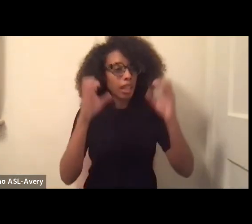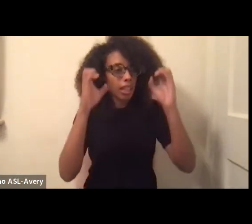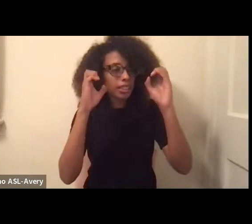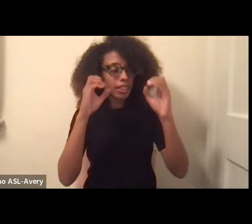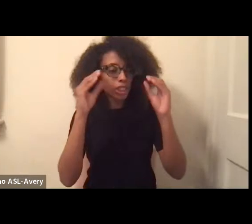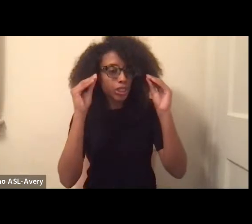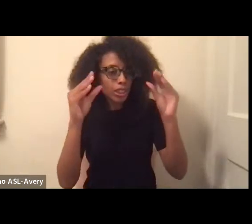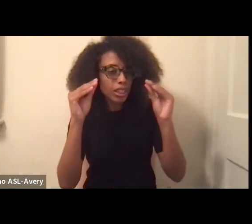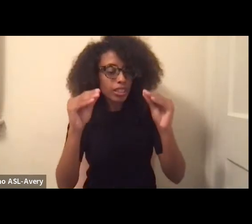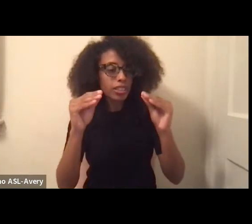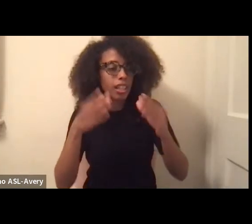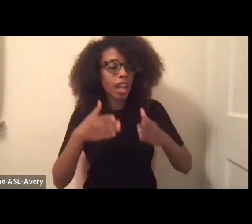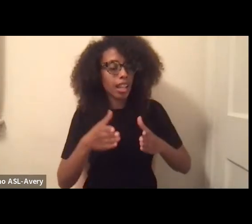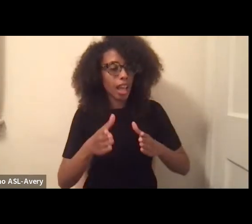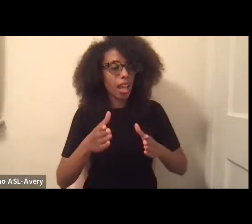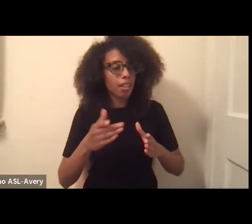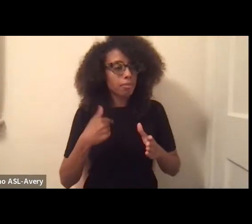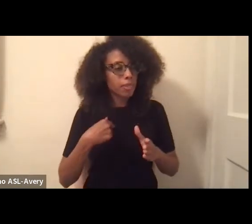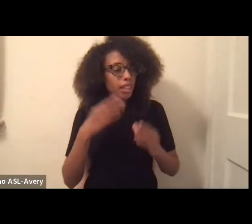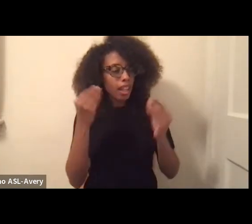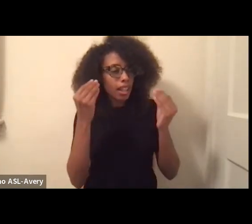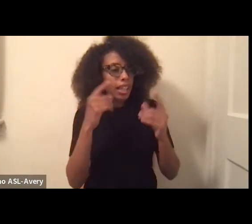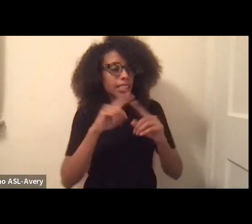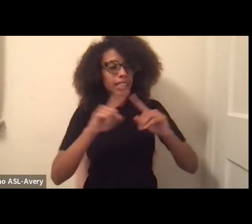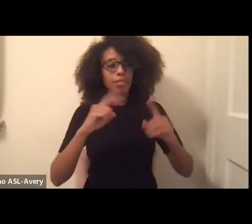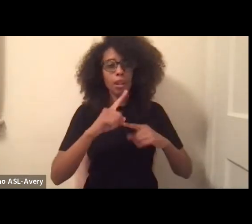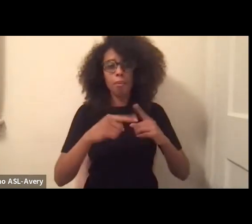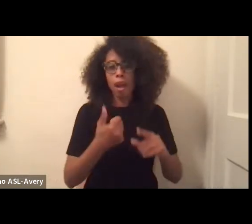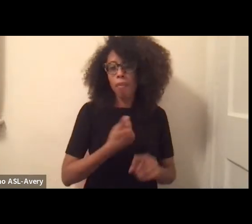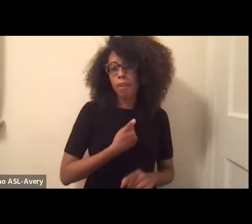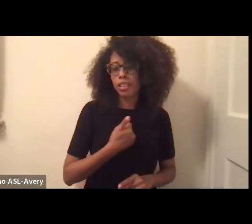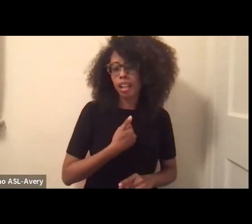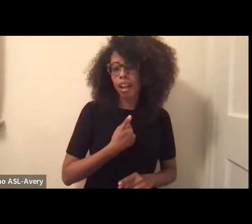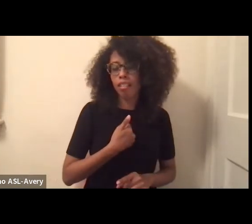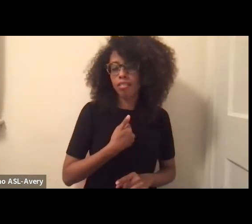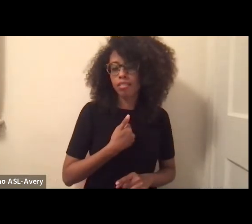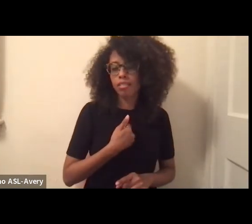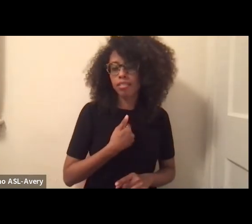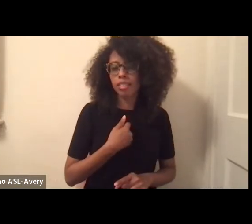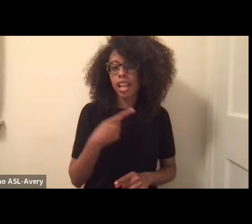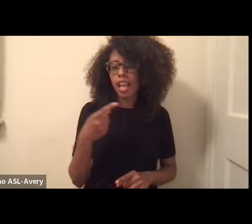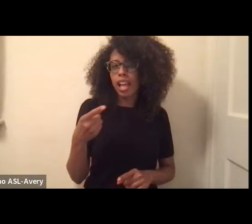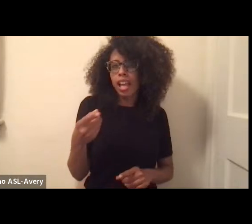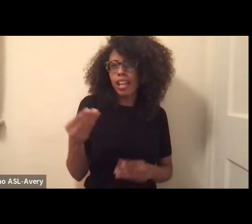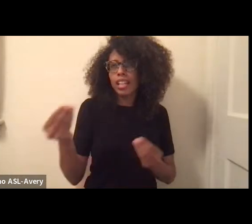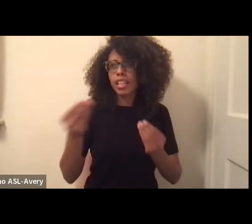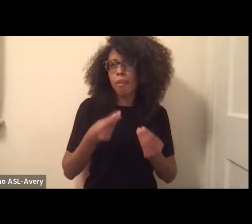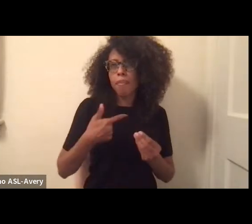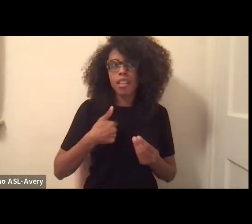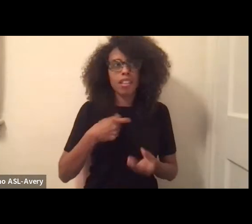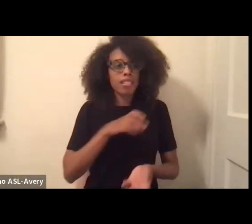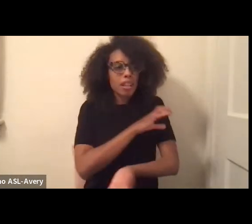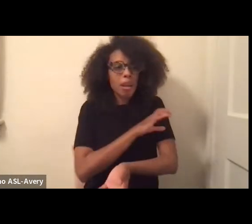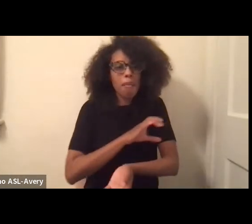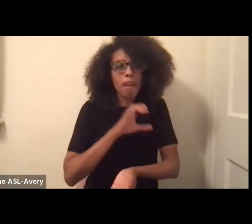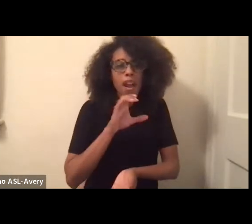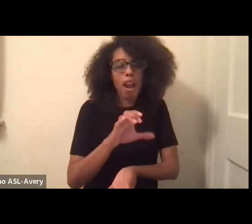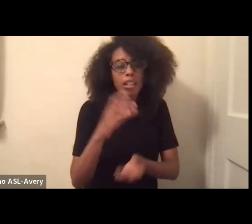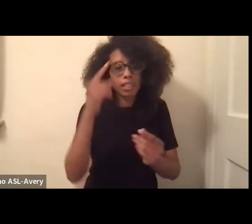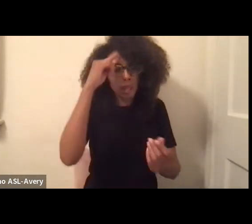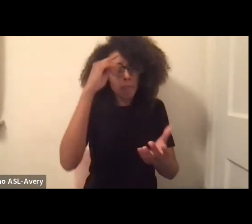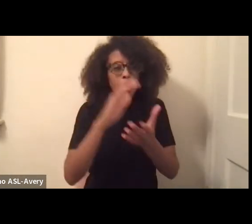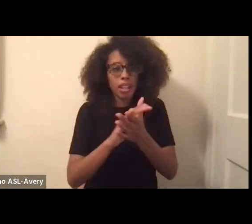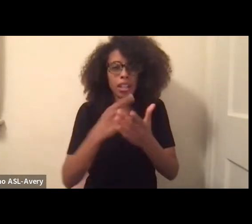about myself and enabled me to gave me the audacity to believe we could transform the world. And I